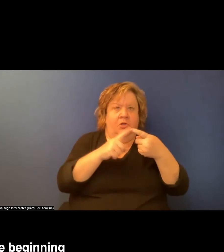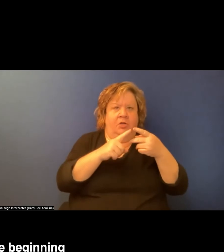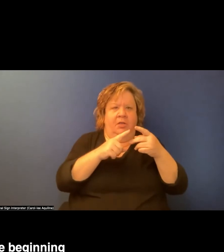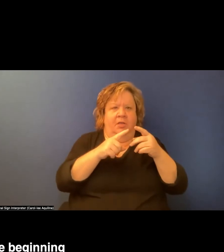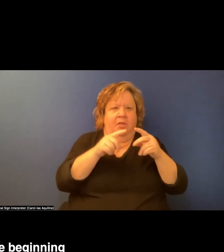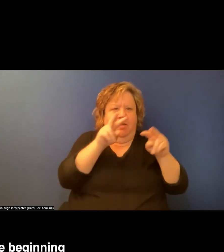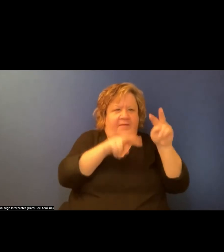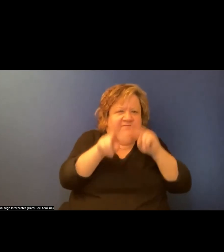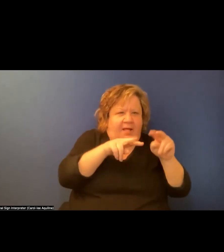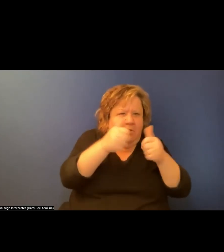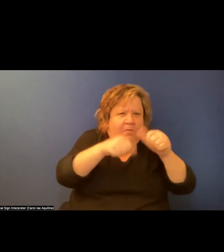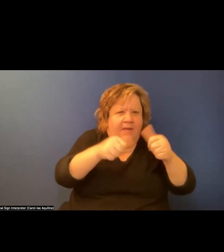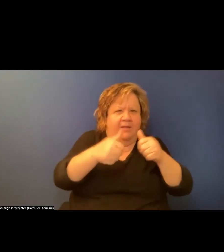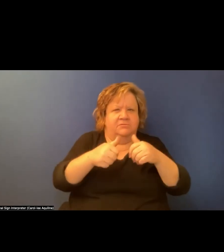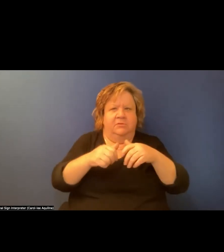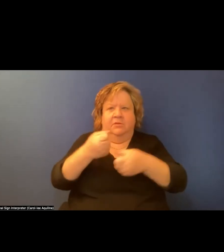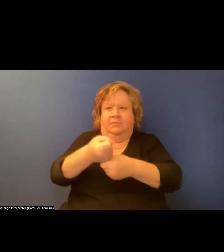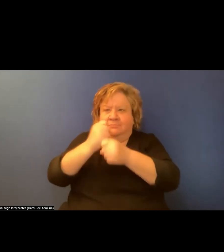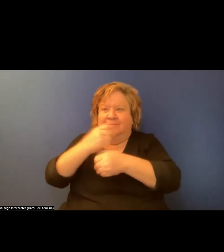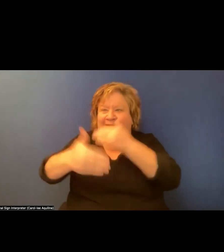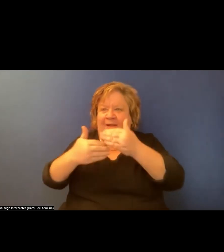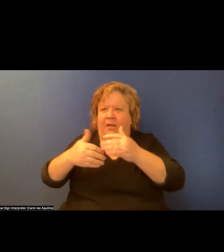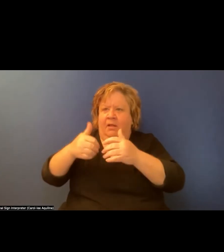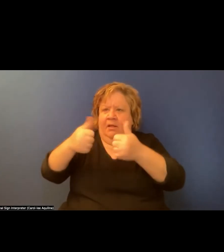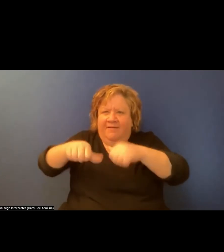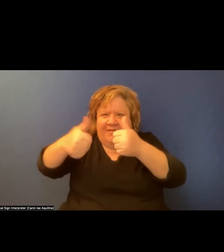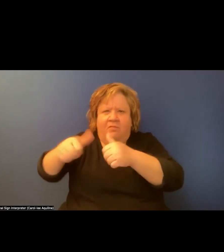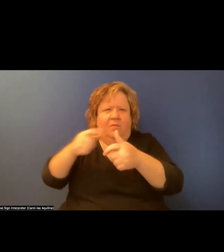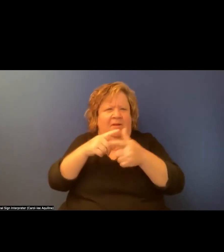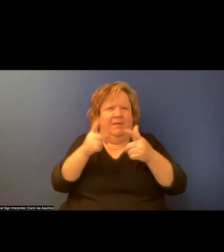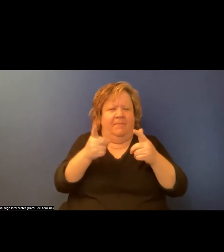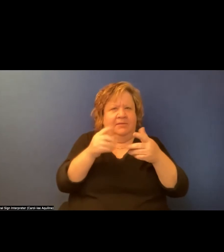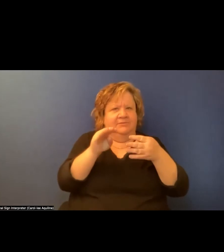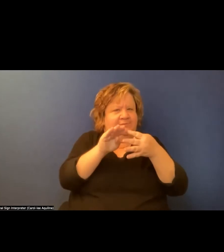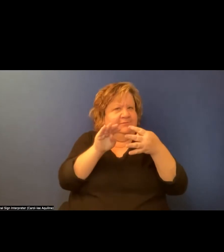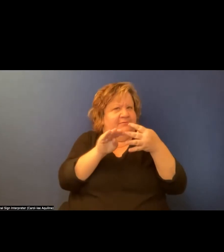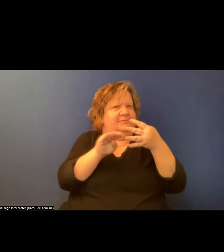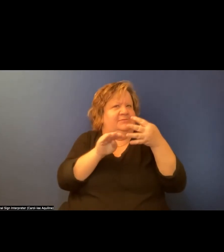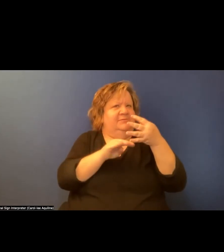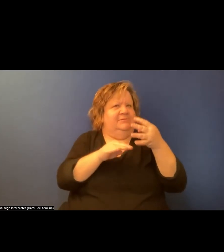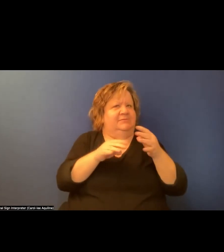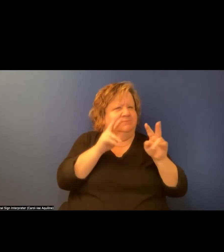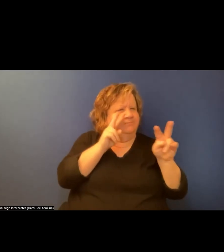in all relevant sectors? Let us walk the talk. Thank you very much.